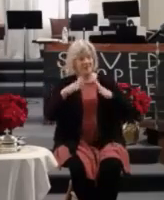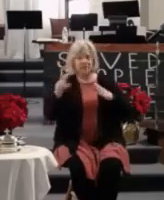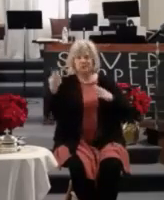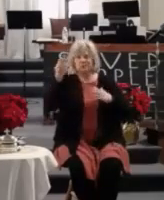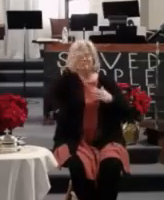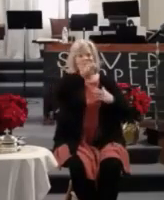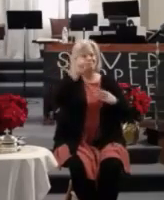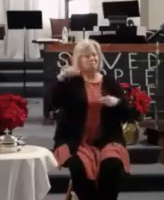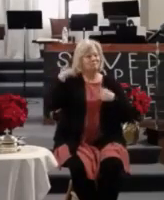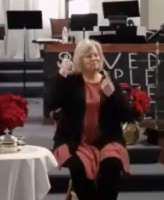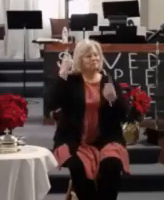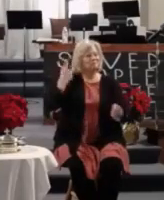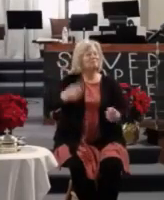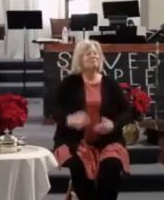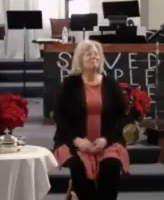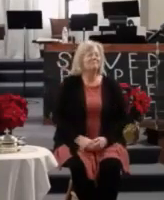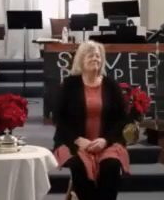took.